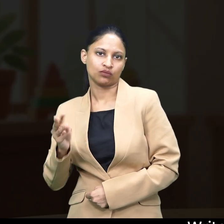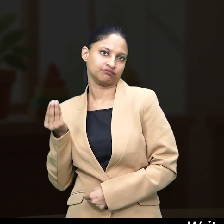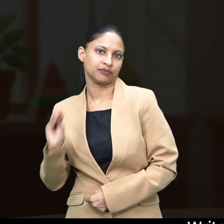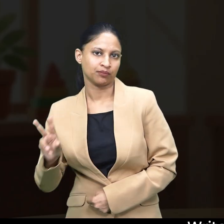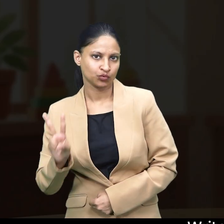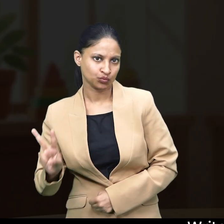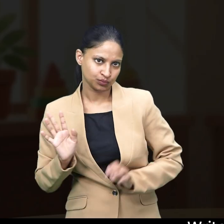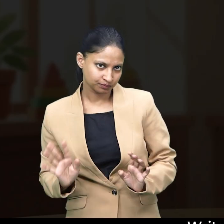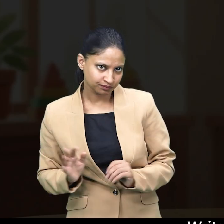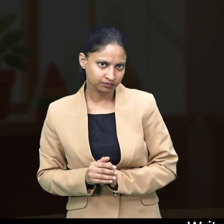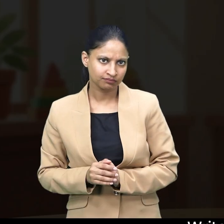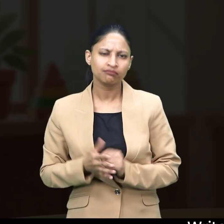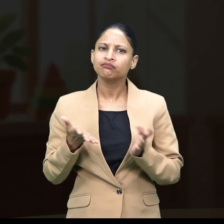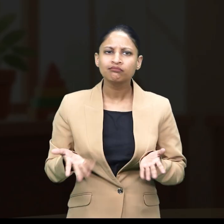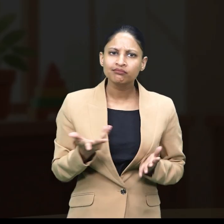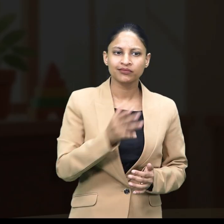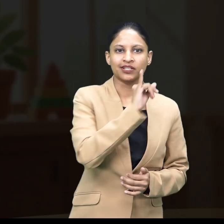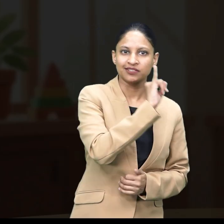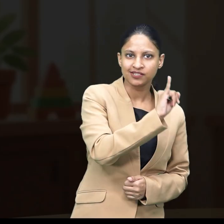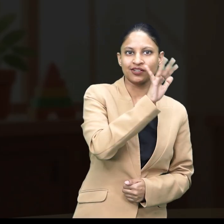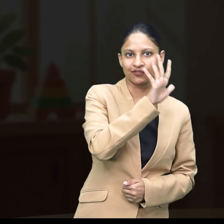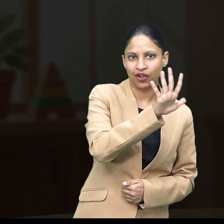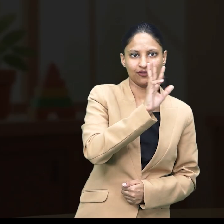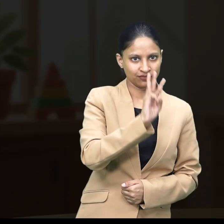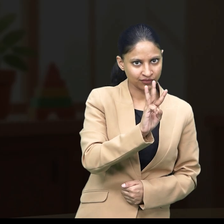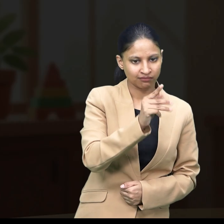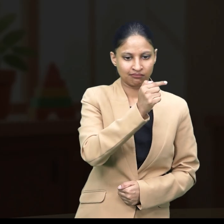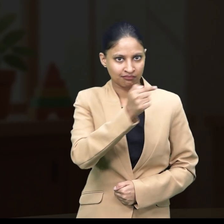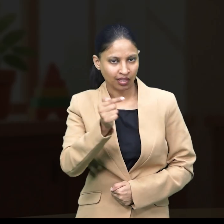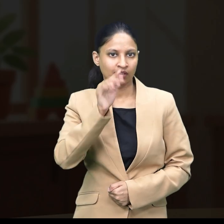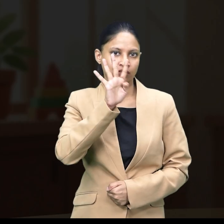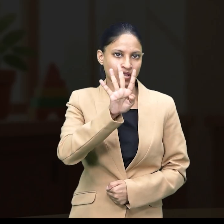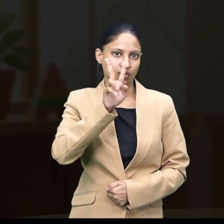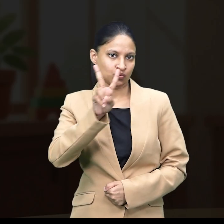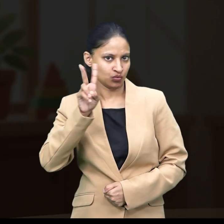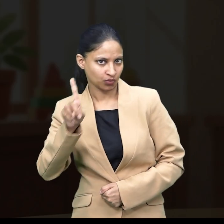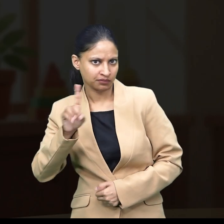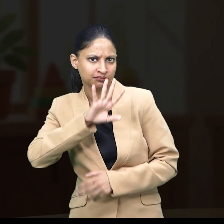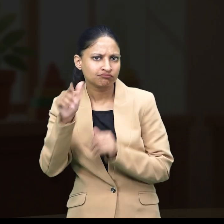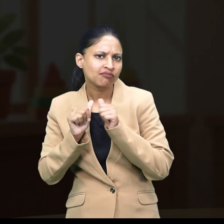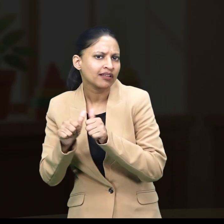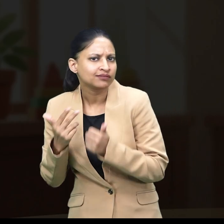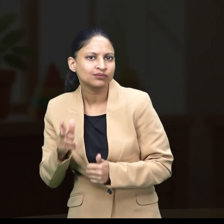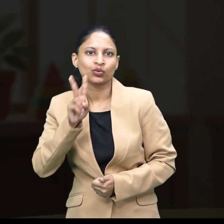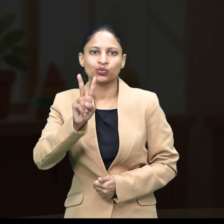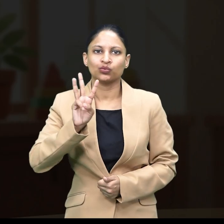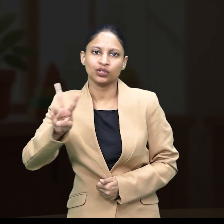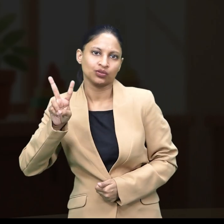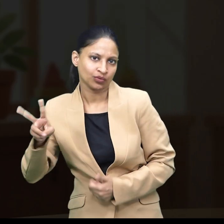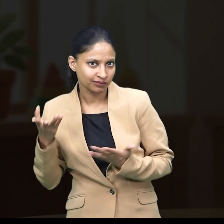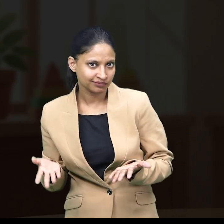in the hundreds place. So, 653 minus 421 is equal